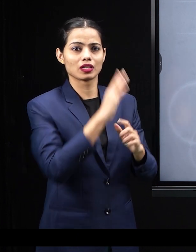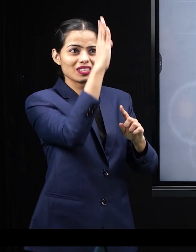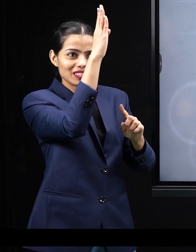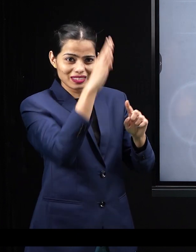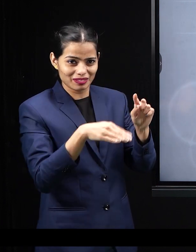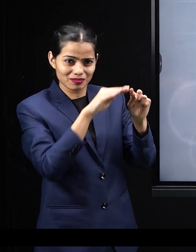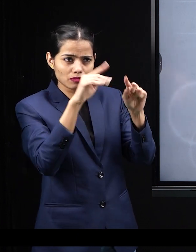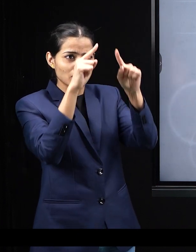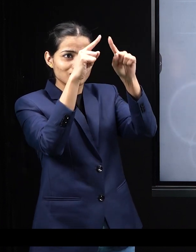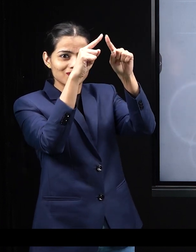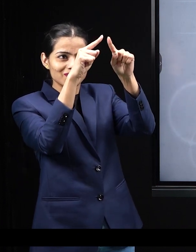Pythagorean theorem,